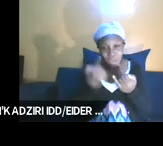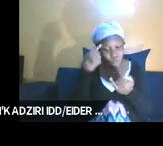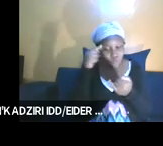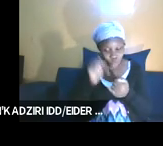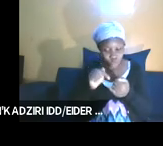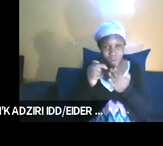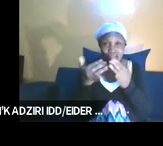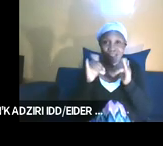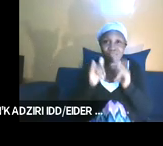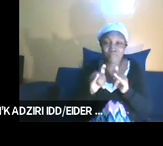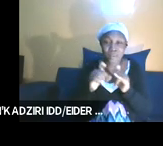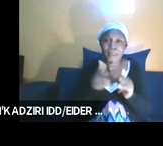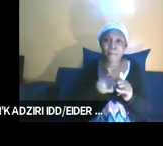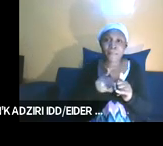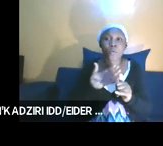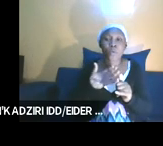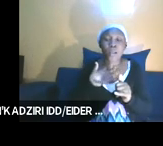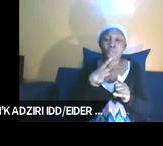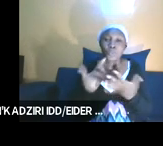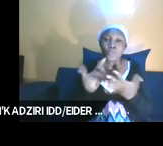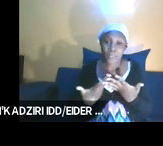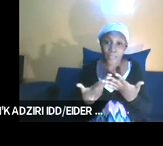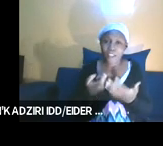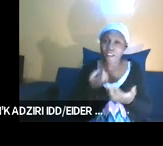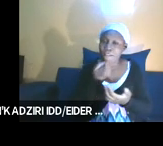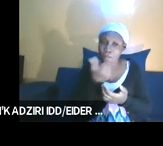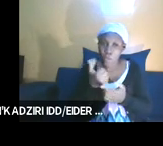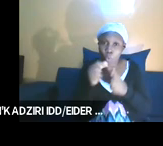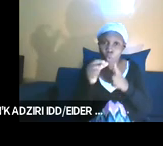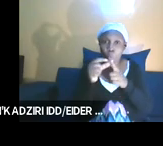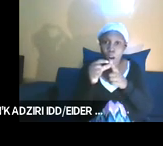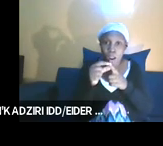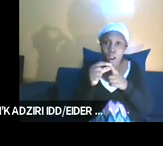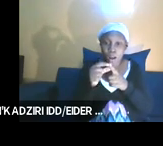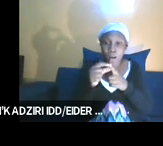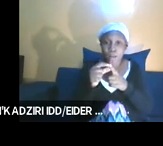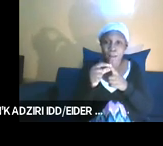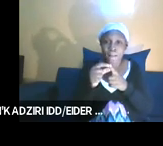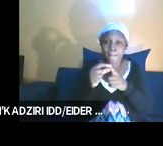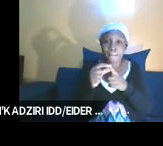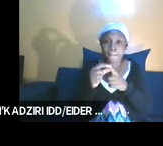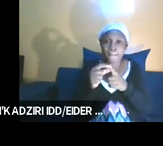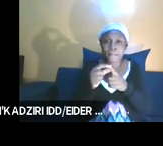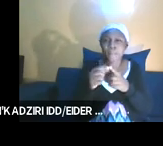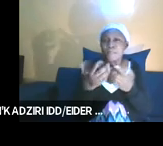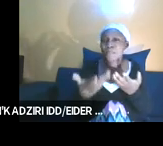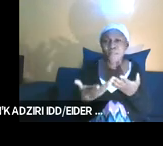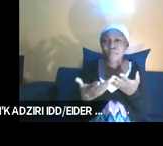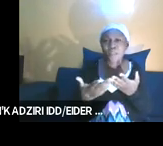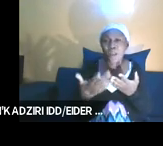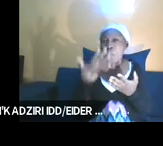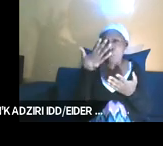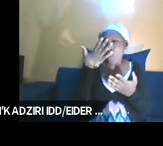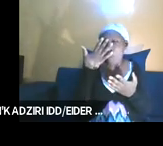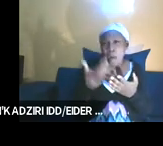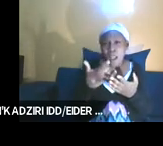what I wanted to say, spend just a few words is like, why are we doing this